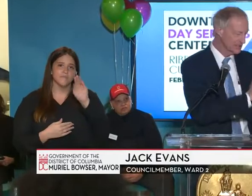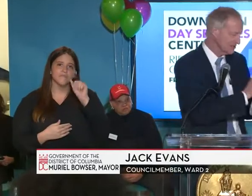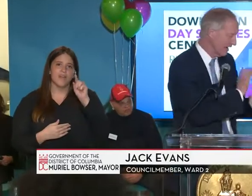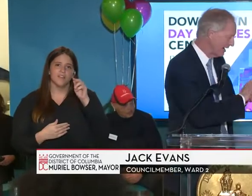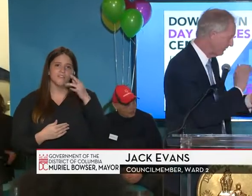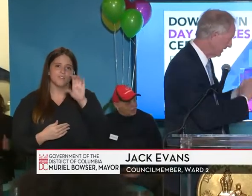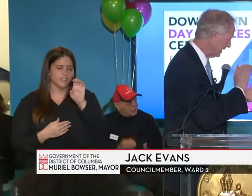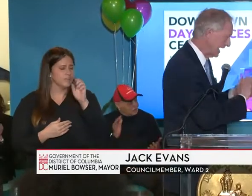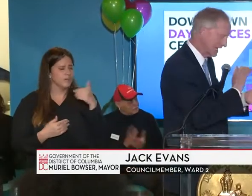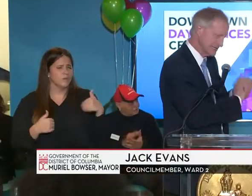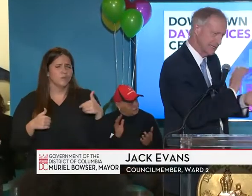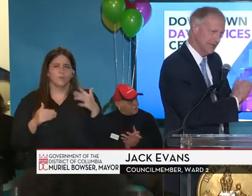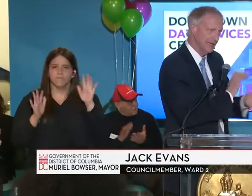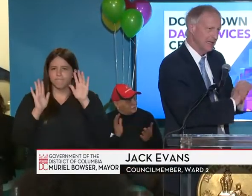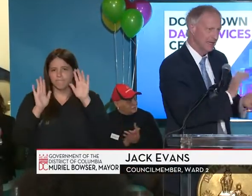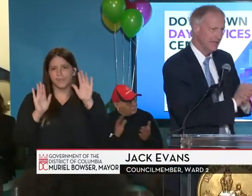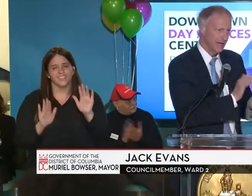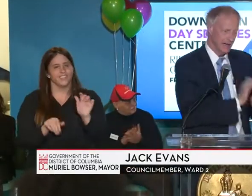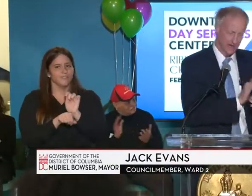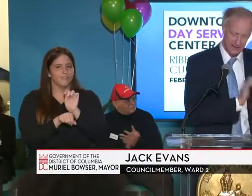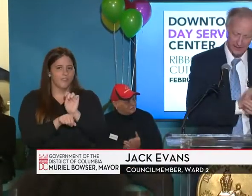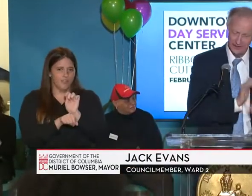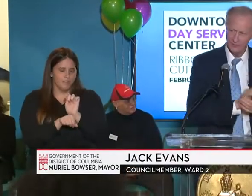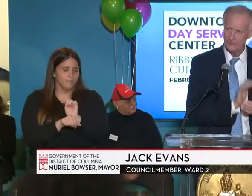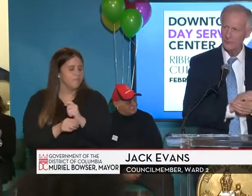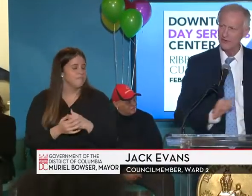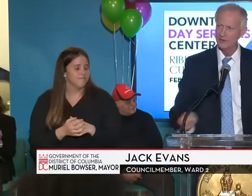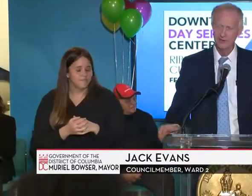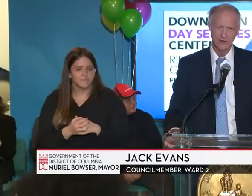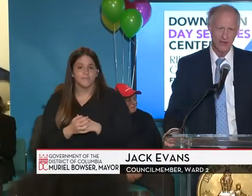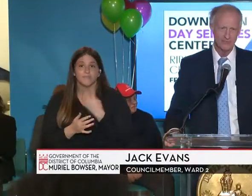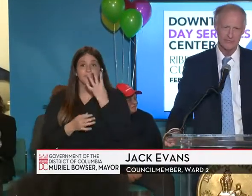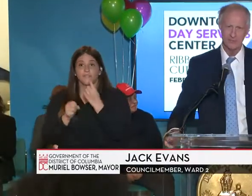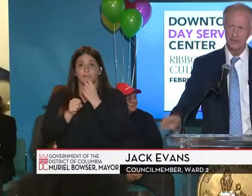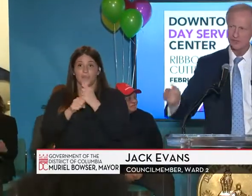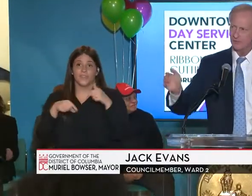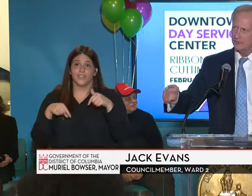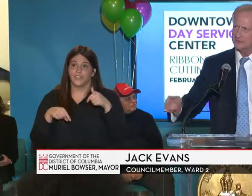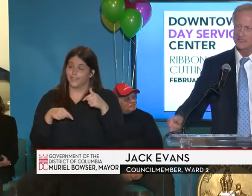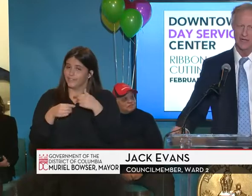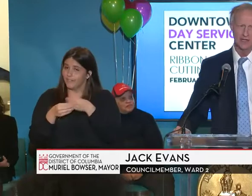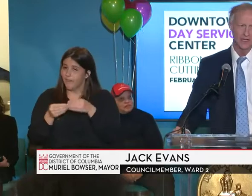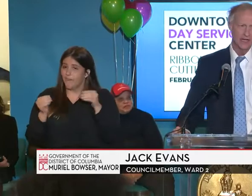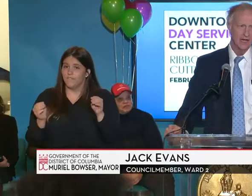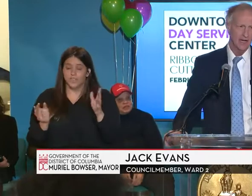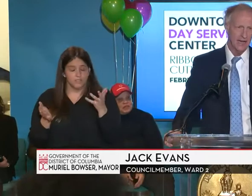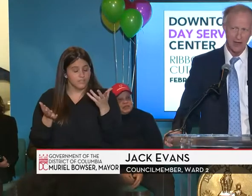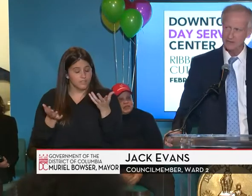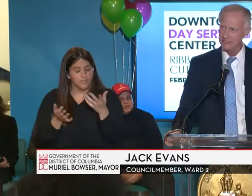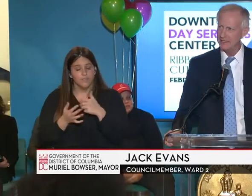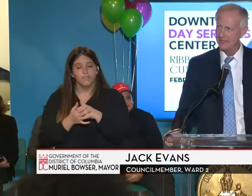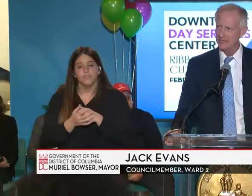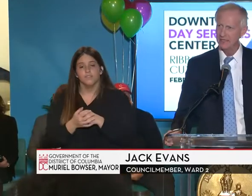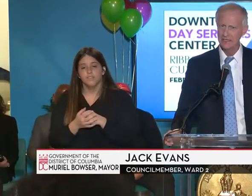done a fabulous job, really has, in her 4 years in office and really focusing on housing and